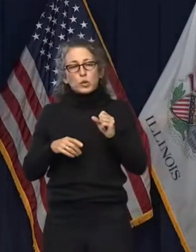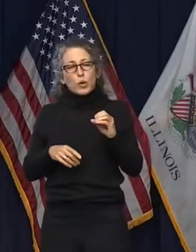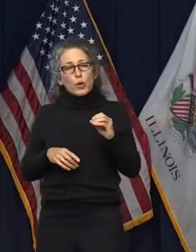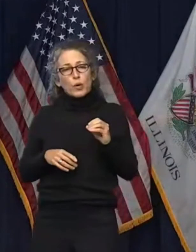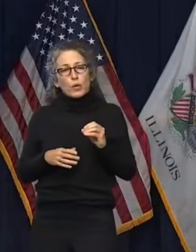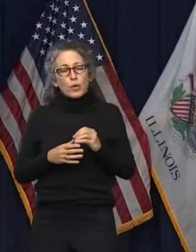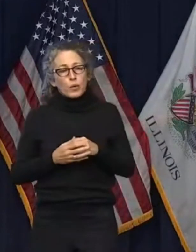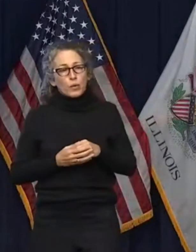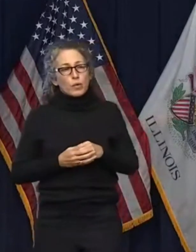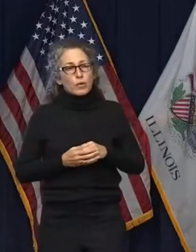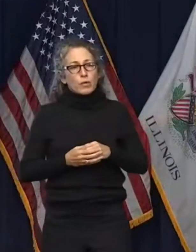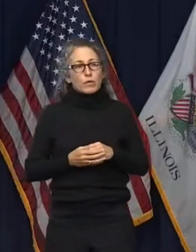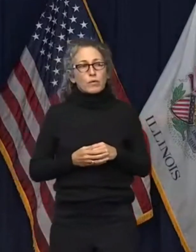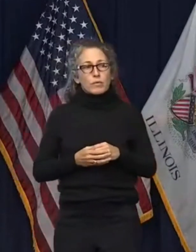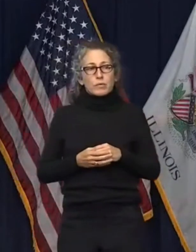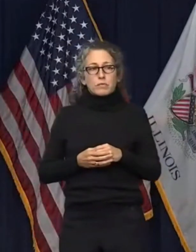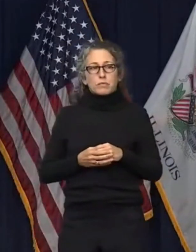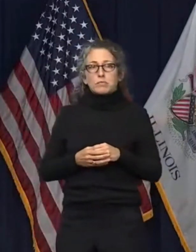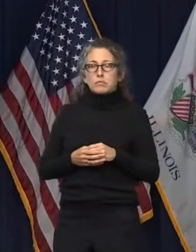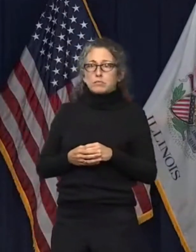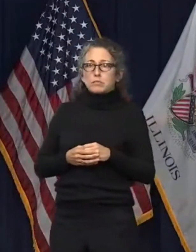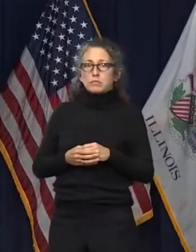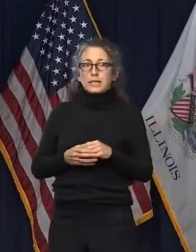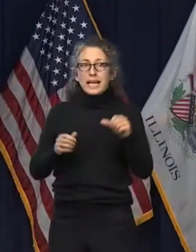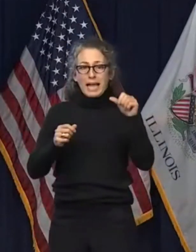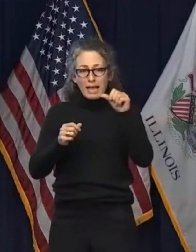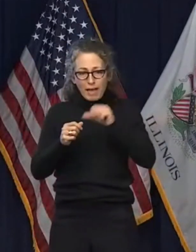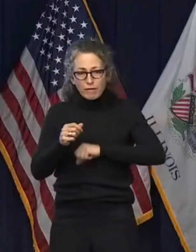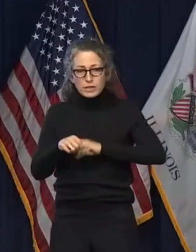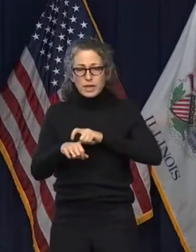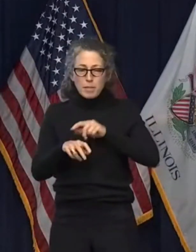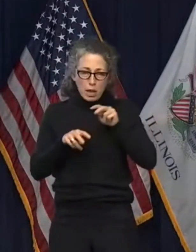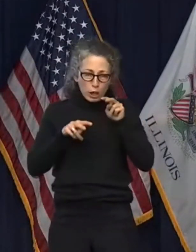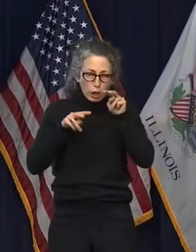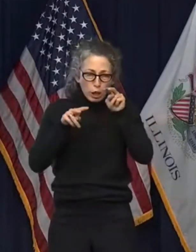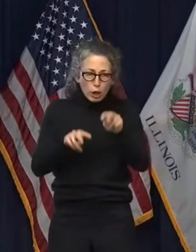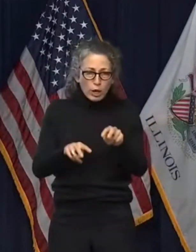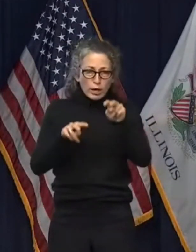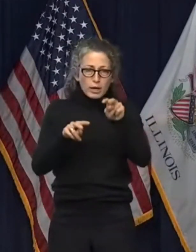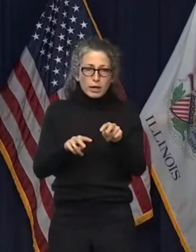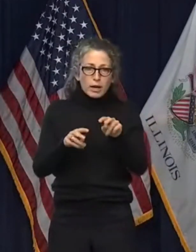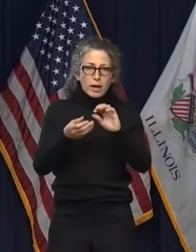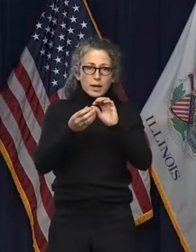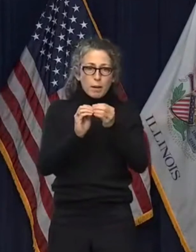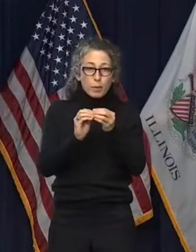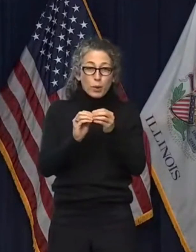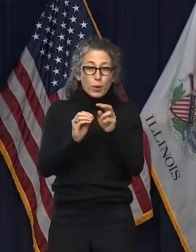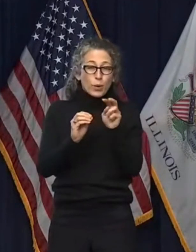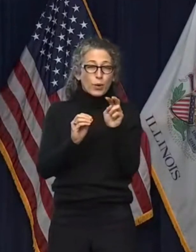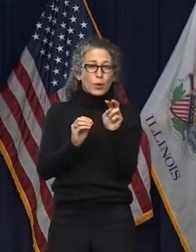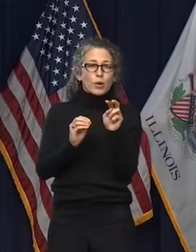It's every number that I look at, every time I look at that number,